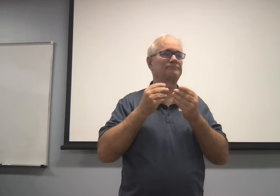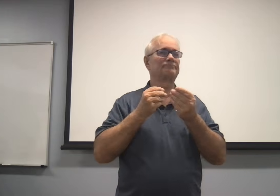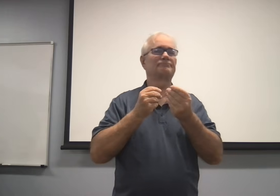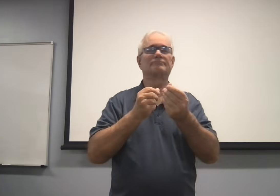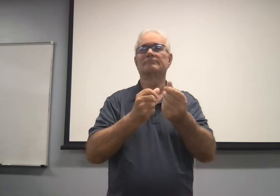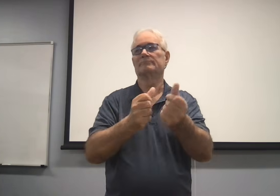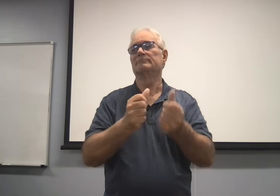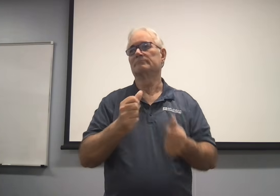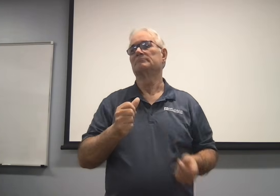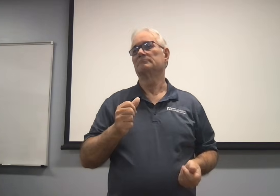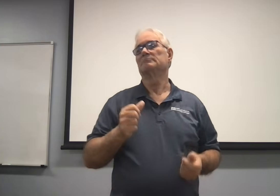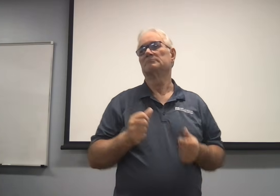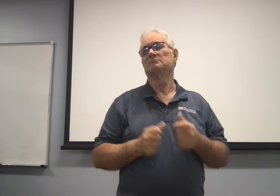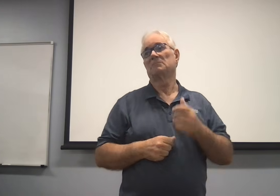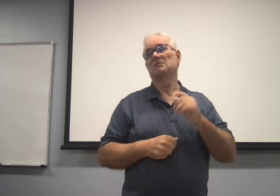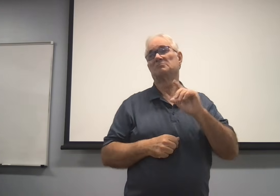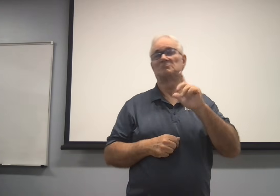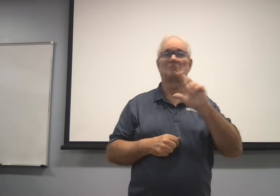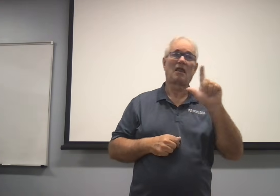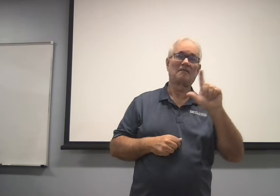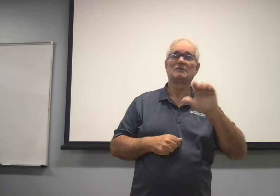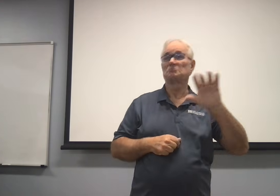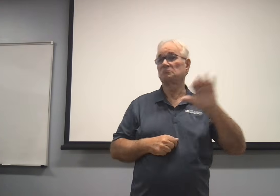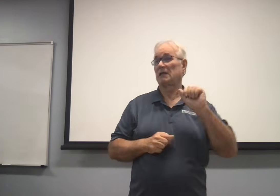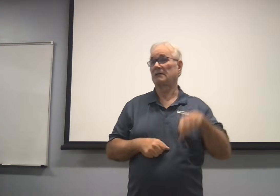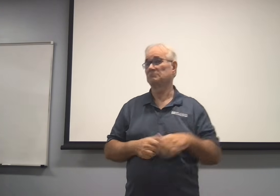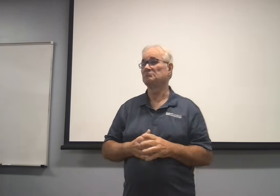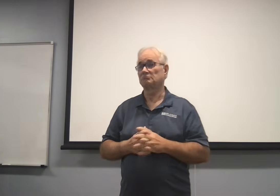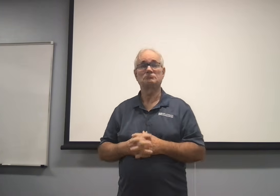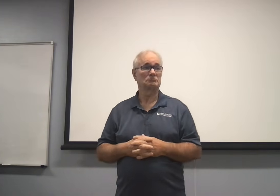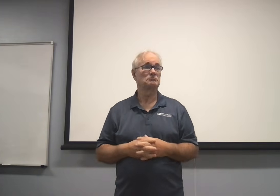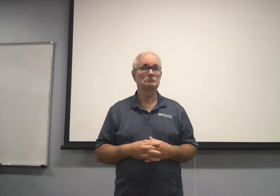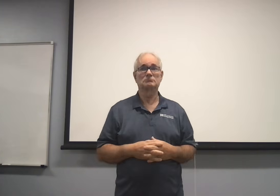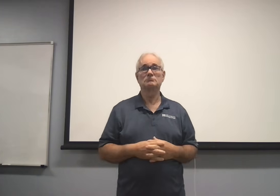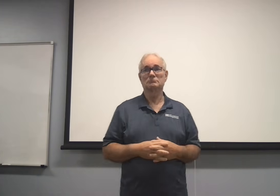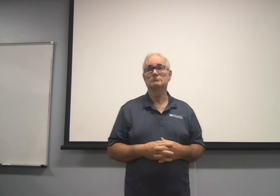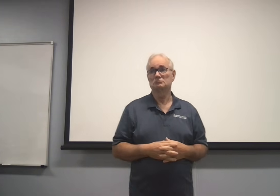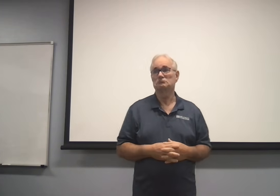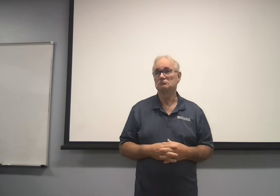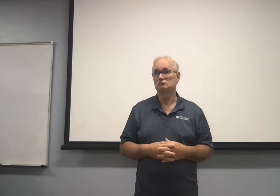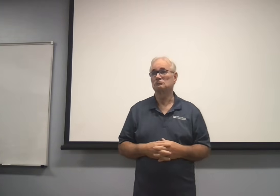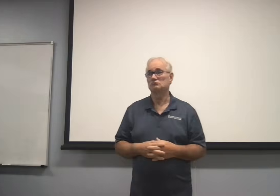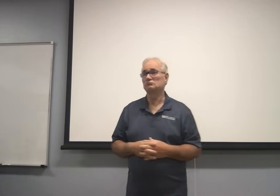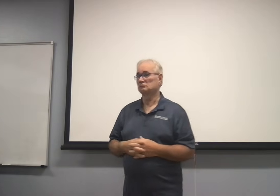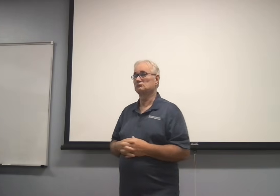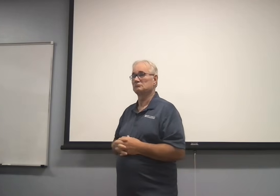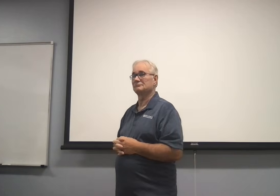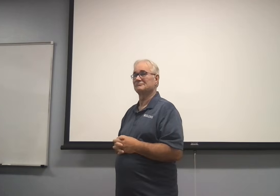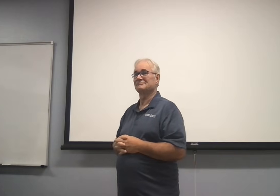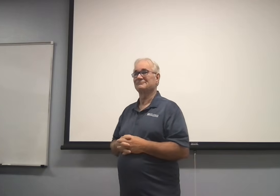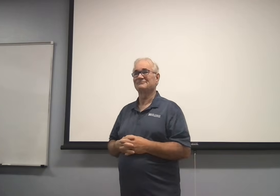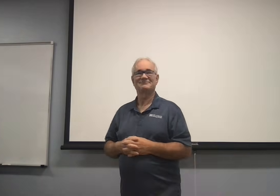feels tired, you could do that, but, you know, whatever feels smooth. You could do it with your left hand as well. I'm right-handed, so.